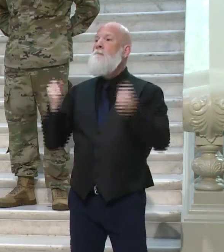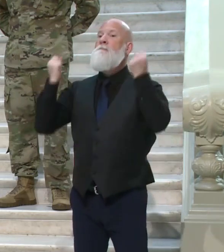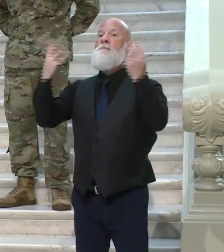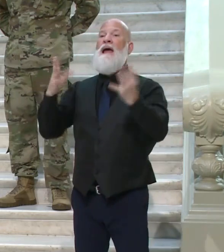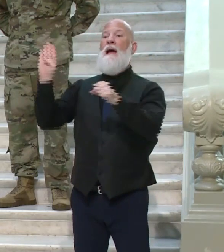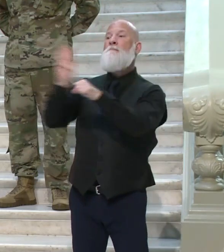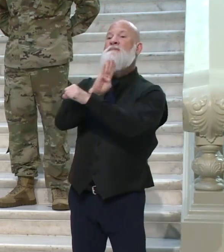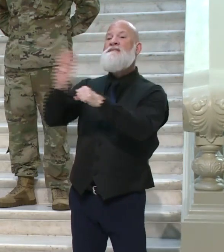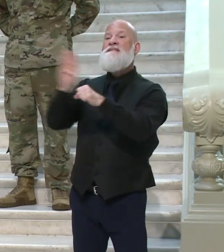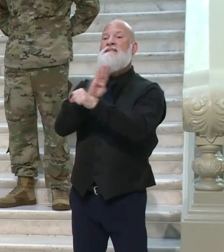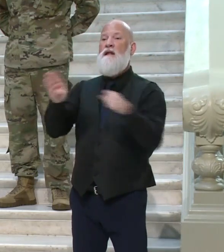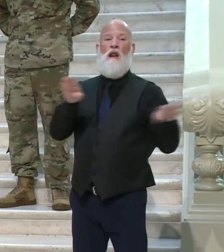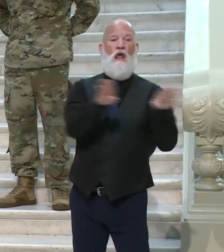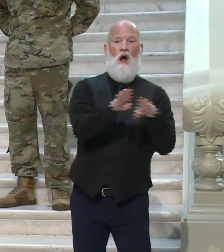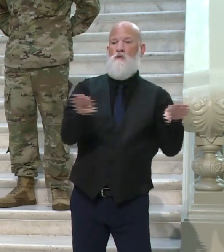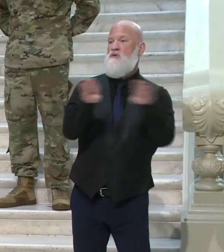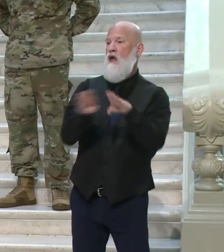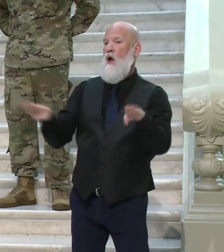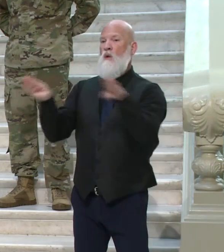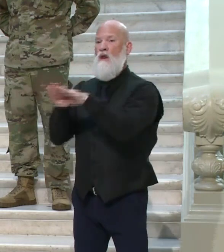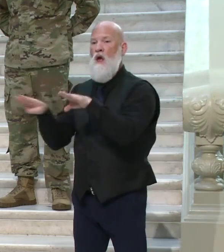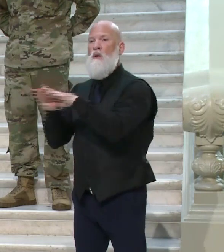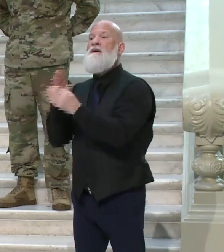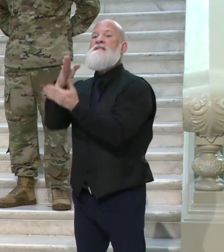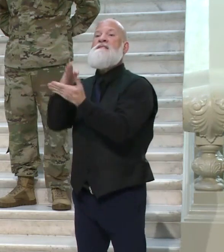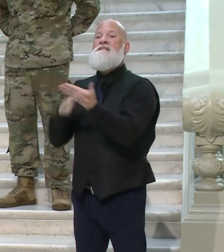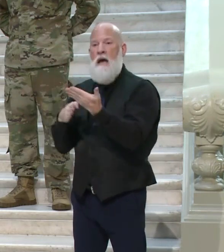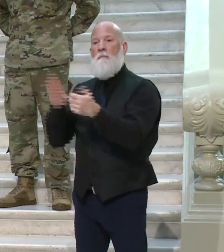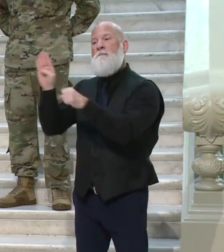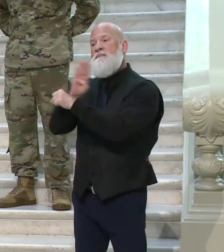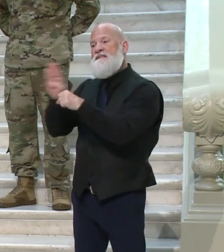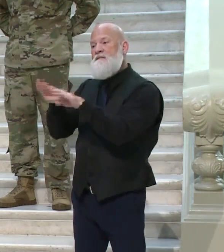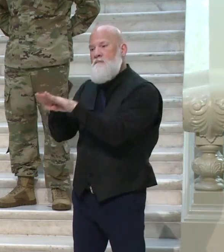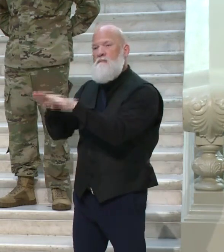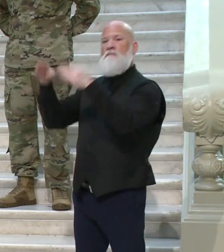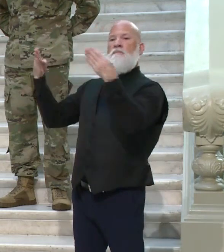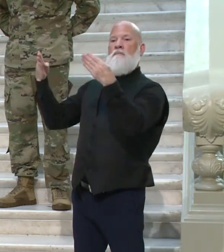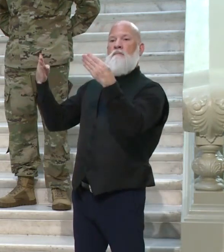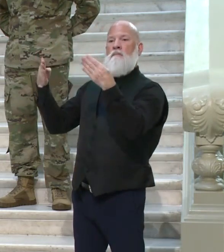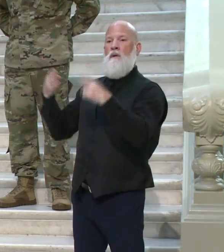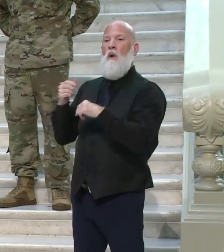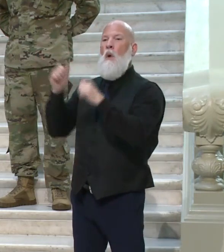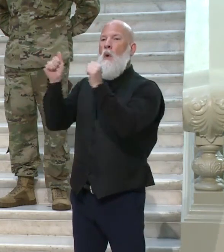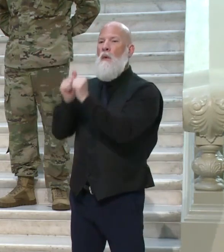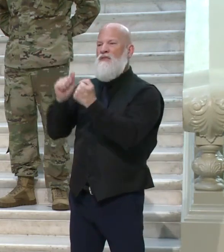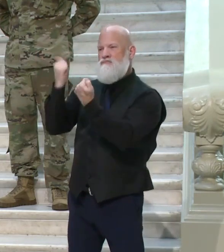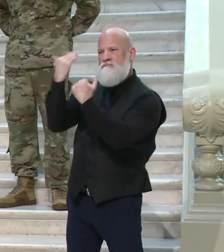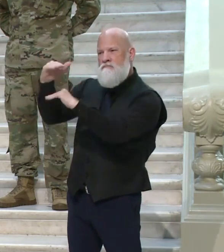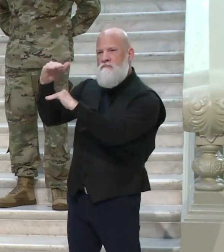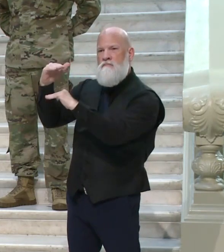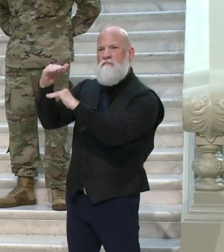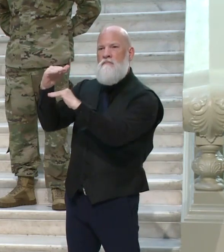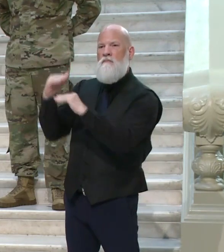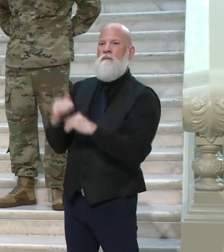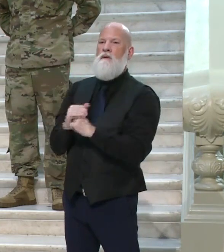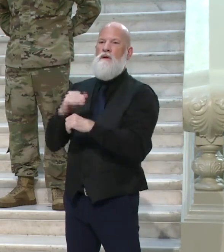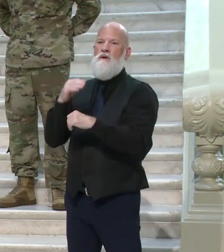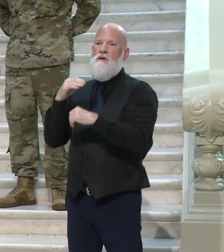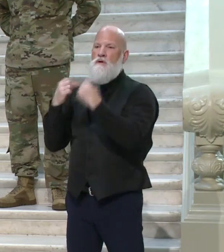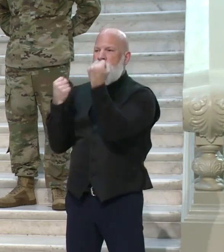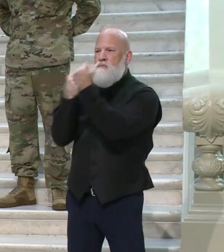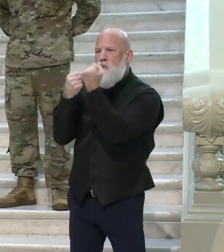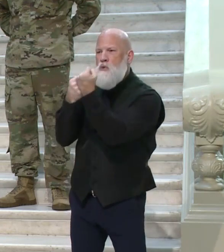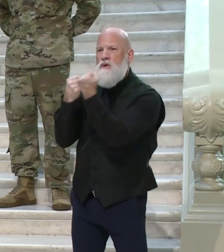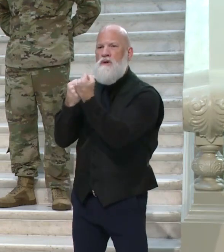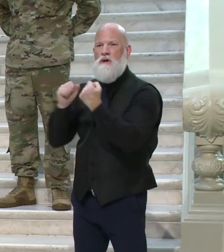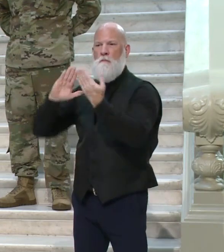with restrictions to ensure community health and well-being. We were successful in our efforts to protect Georgians